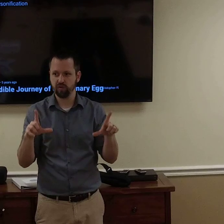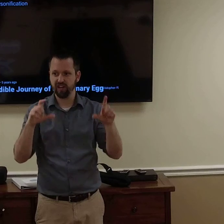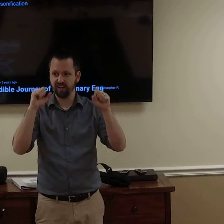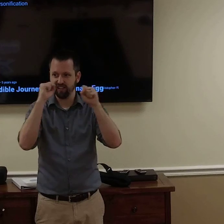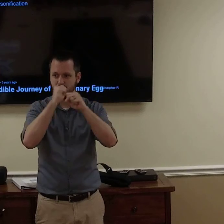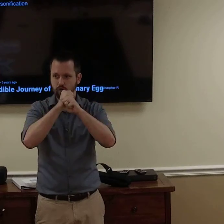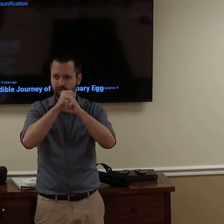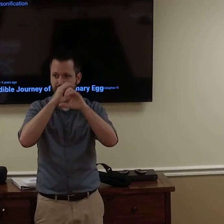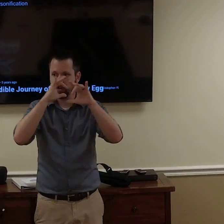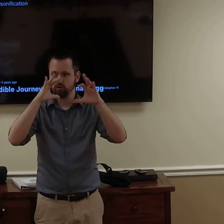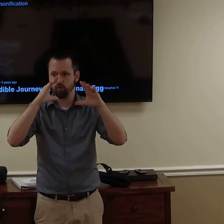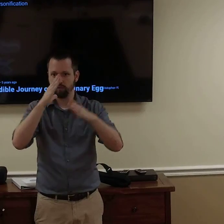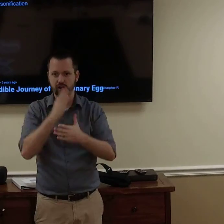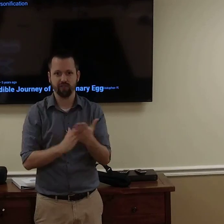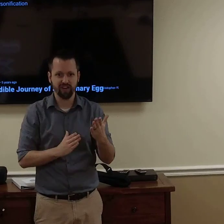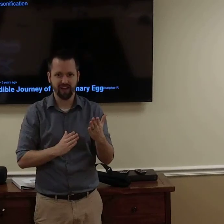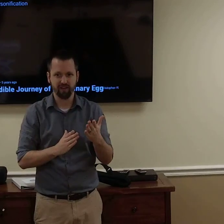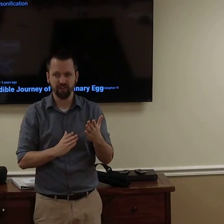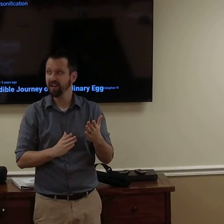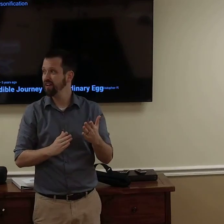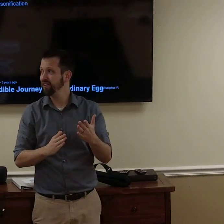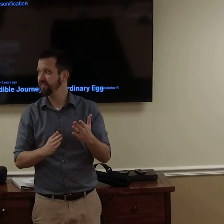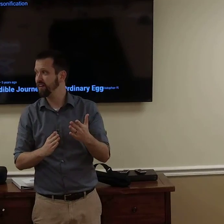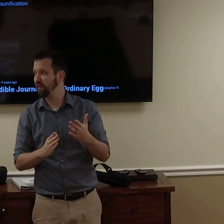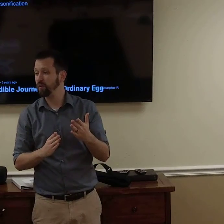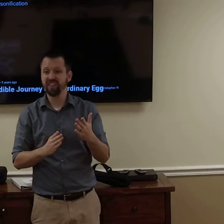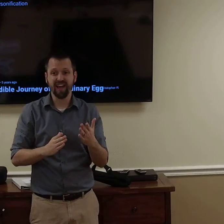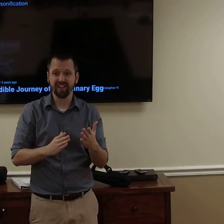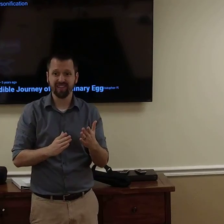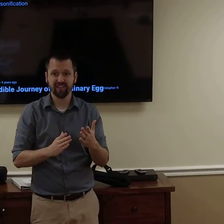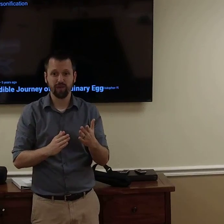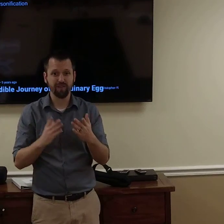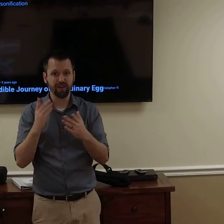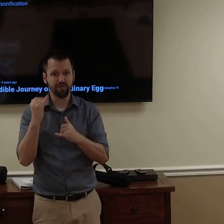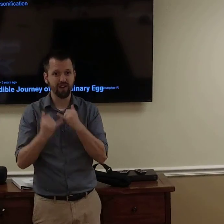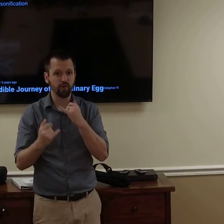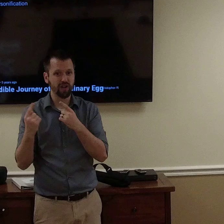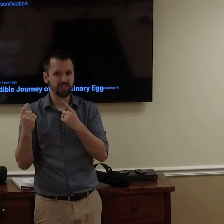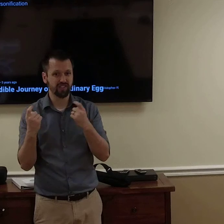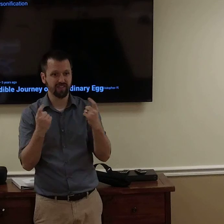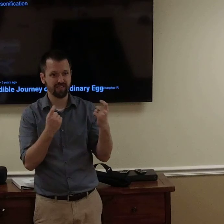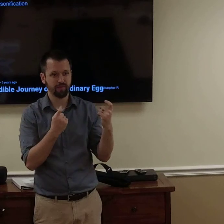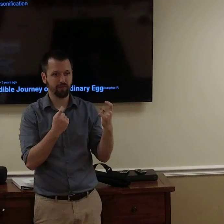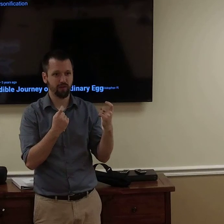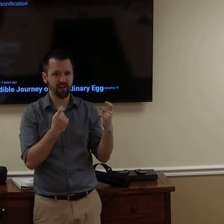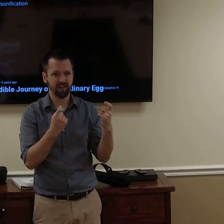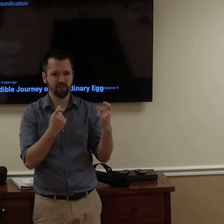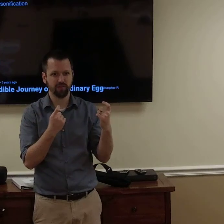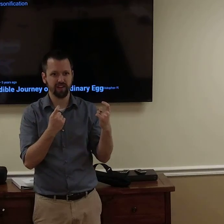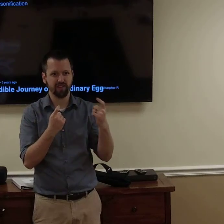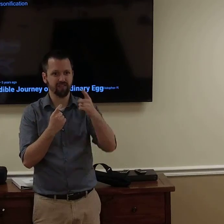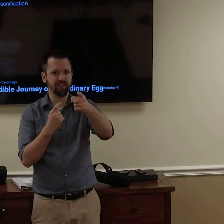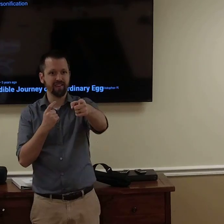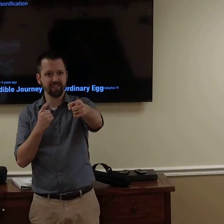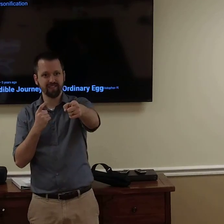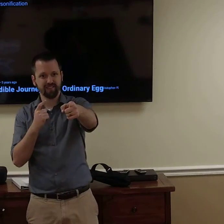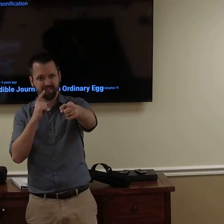getting into that more visual part of it now. So, and with that, do we have any final questions before I close it out? Yes?